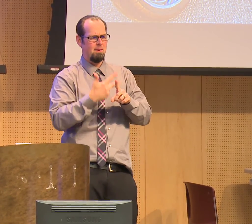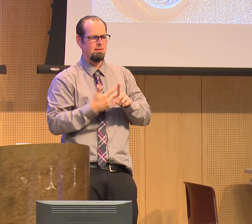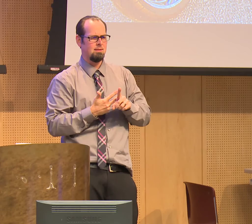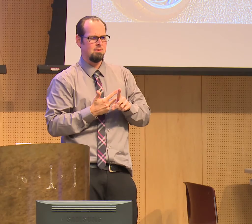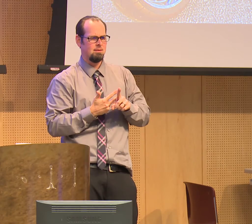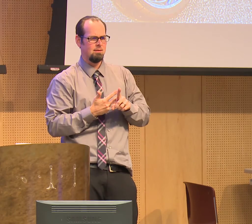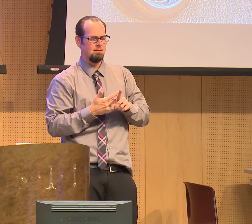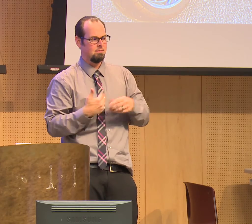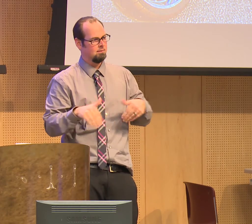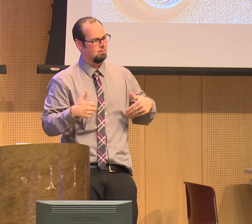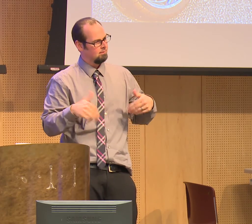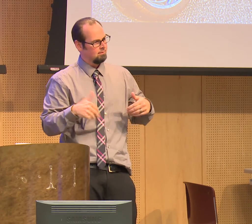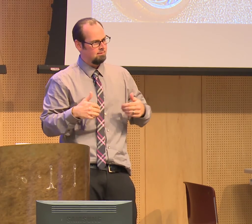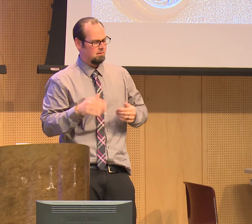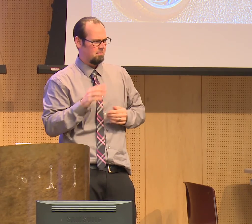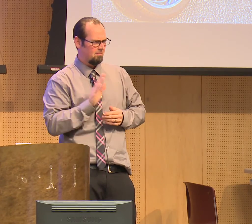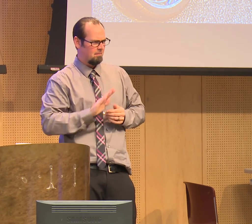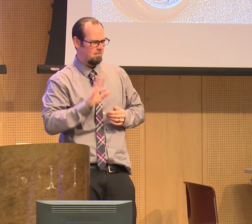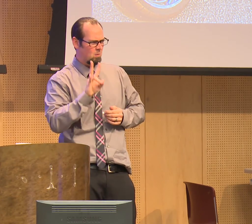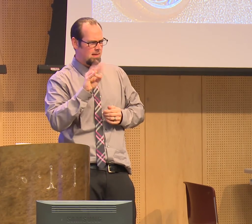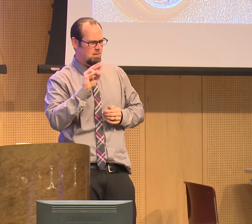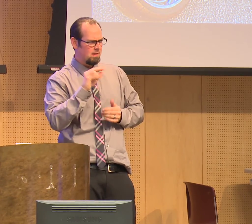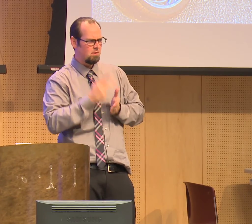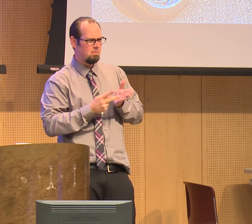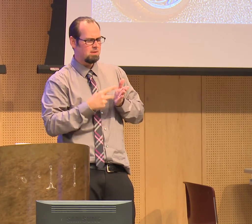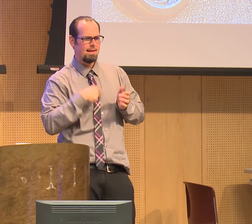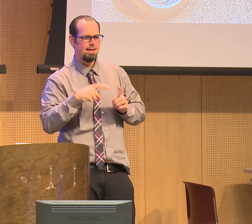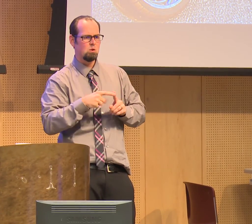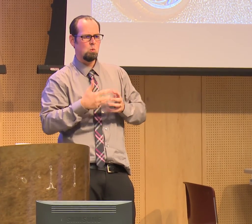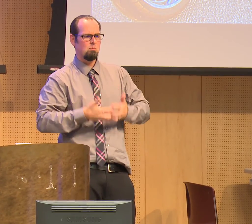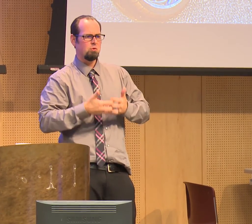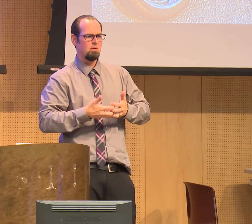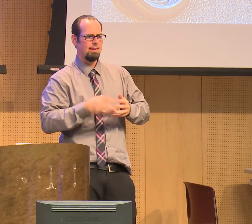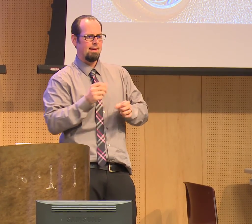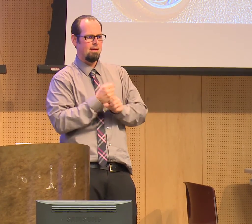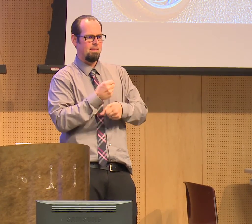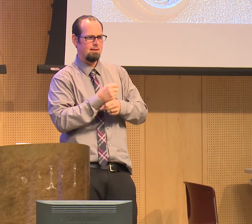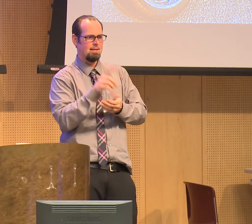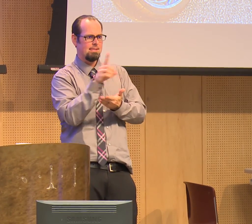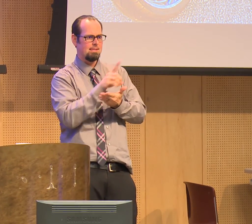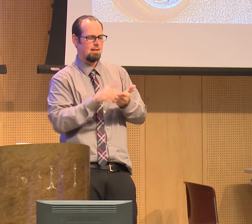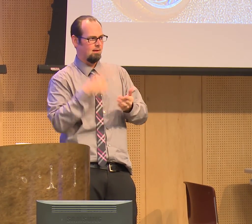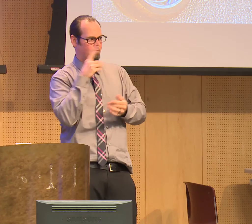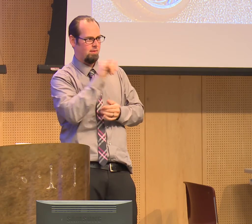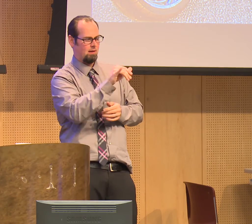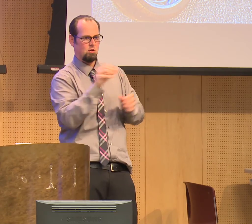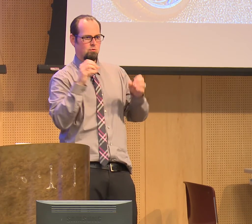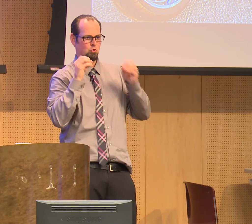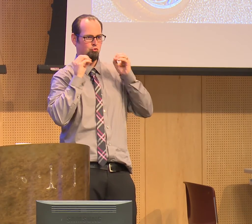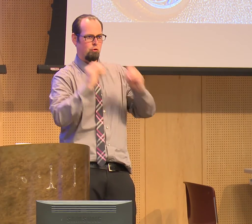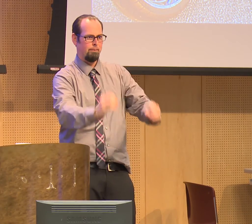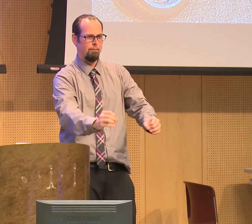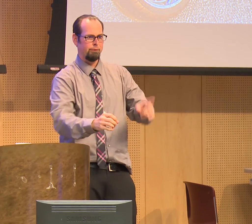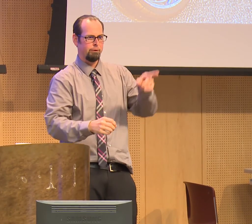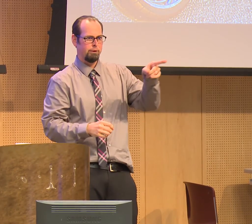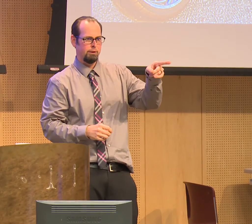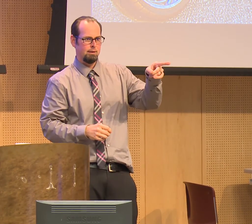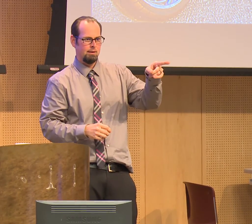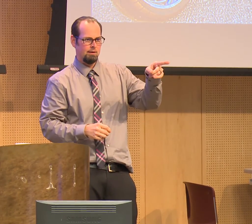It was 3 months, about 70 parts to make this. And the tubes, the front